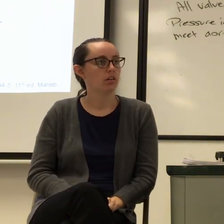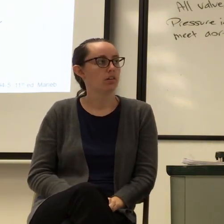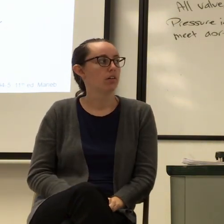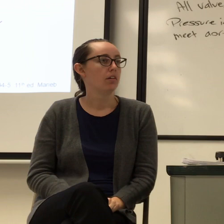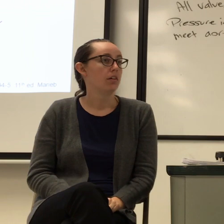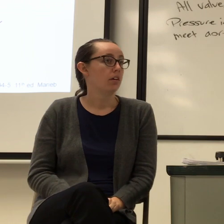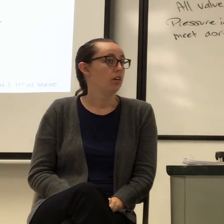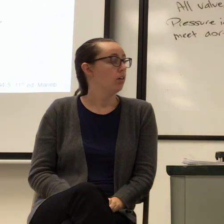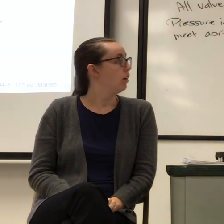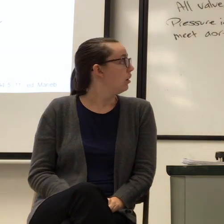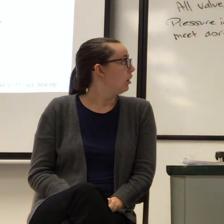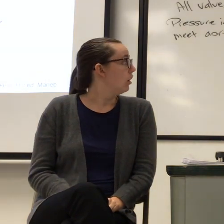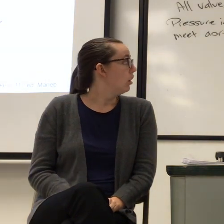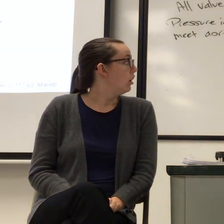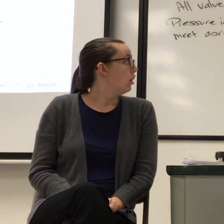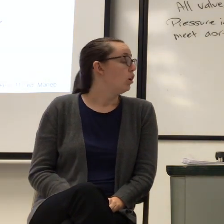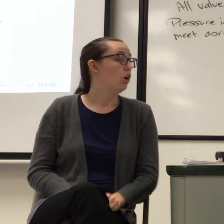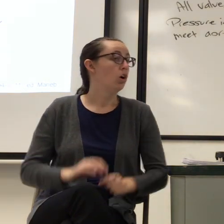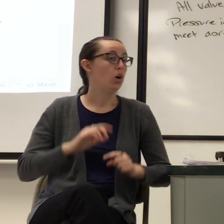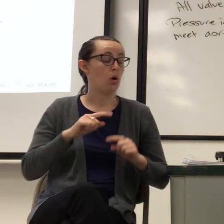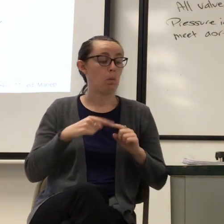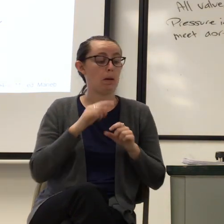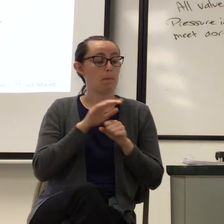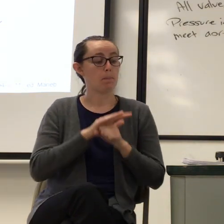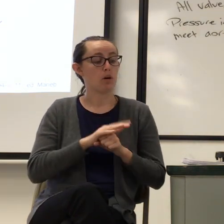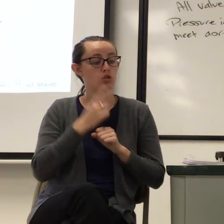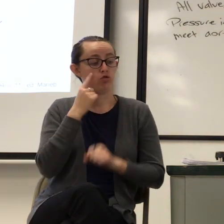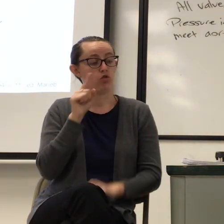soon as pressure of the left ventricle